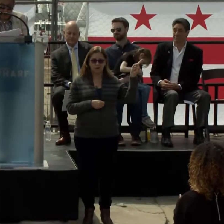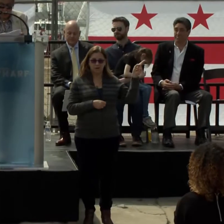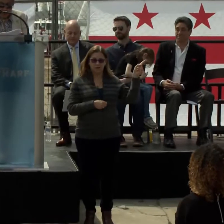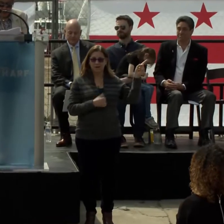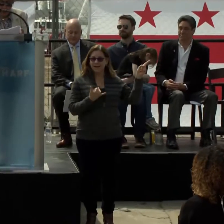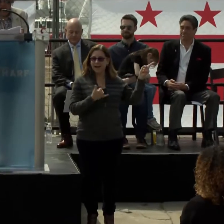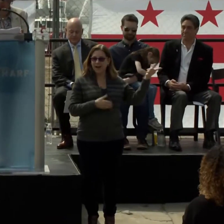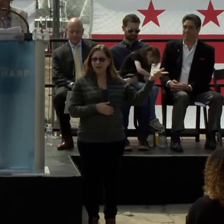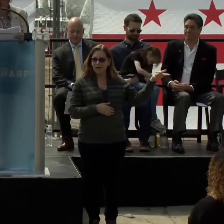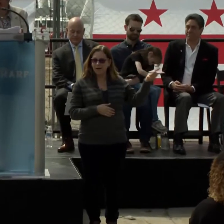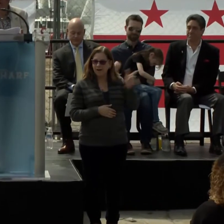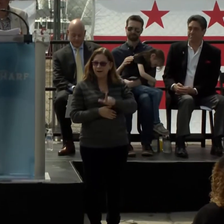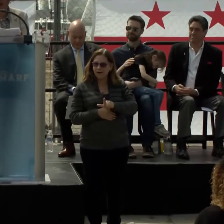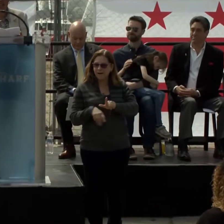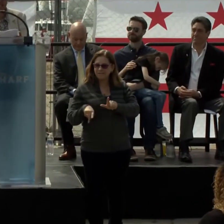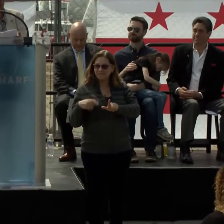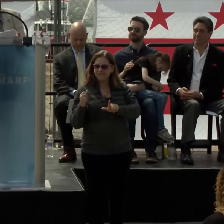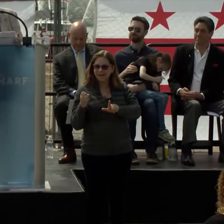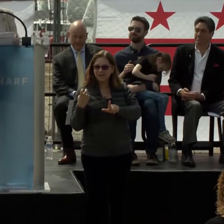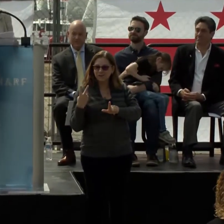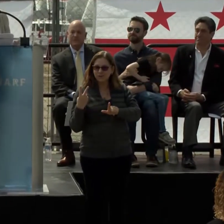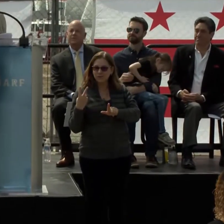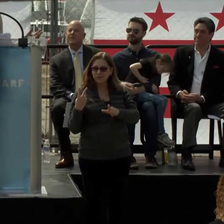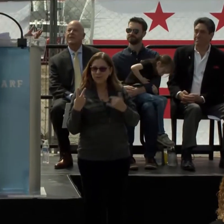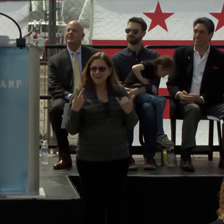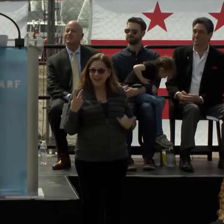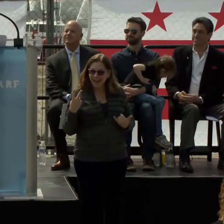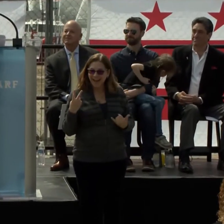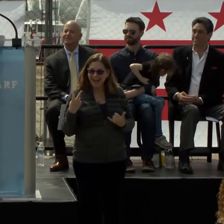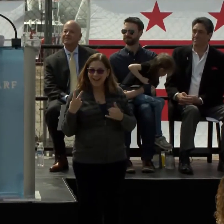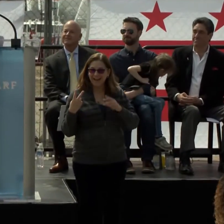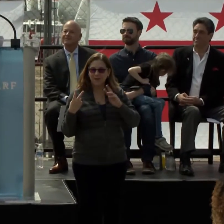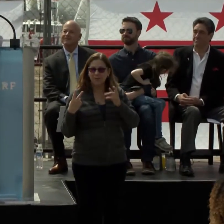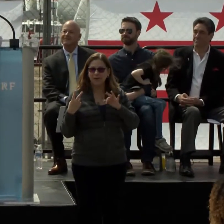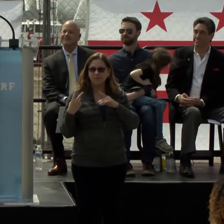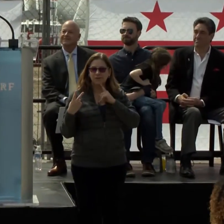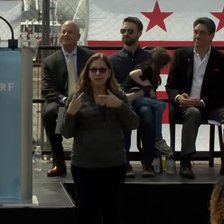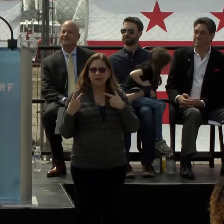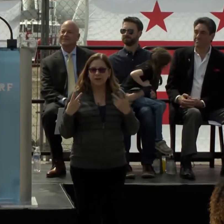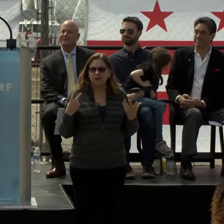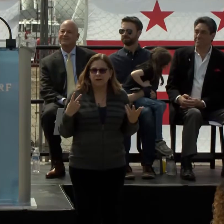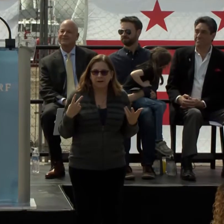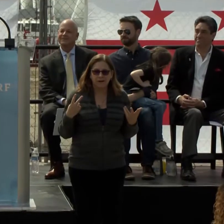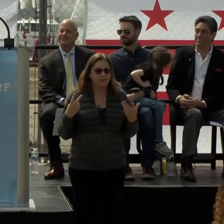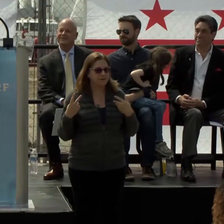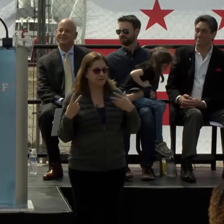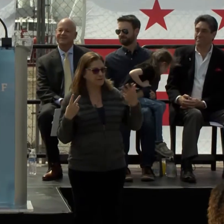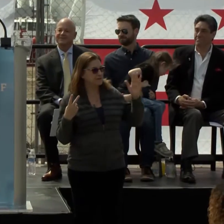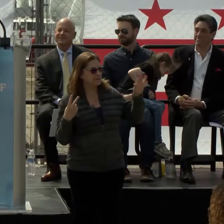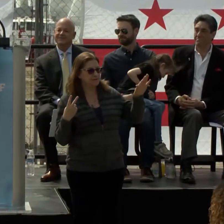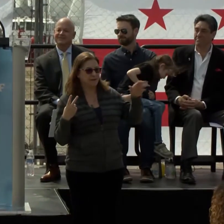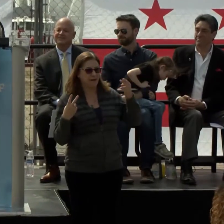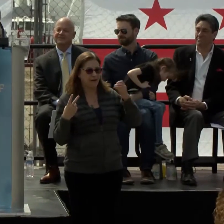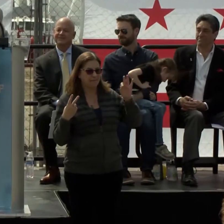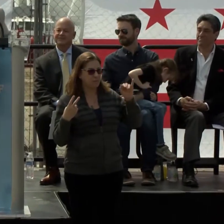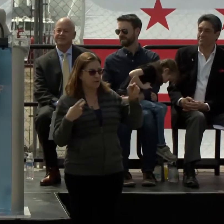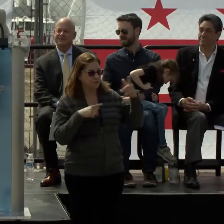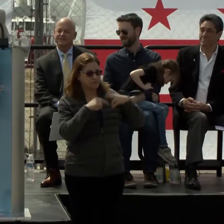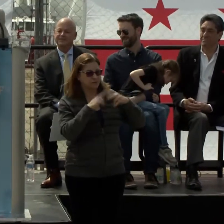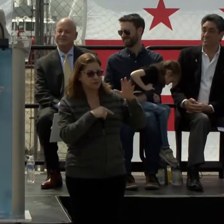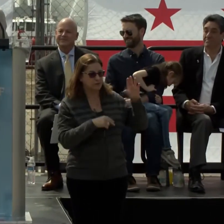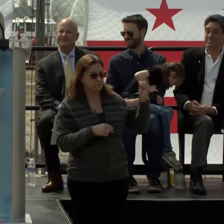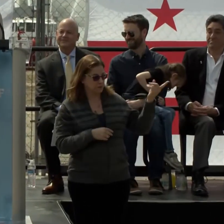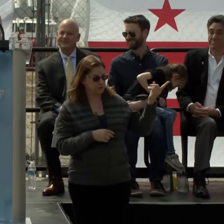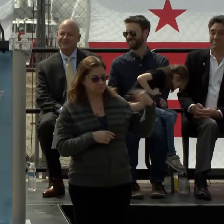two of the wharf. And all I can say to P.N. Hoffman and your associates, you have set yourself a